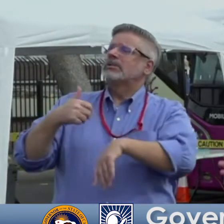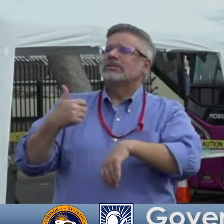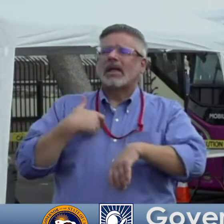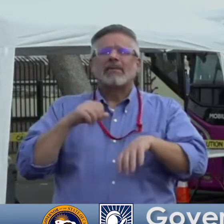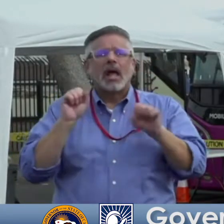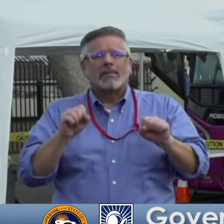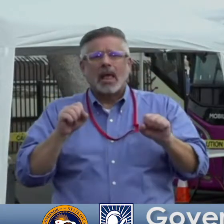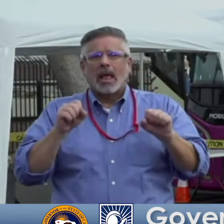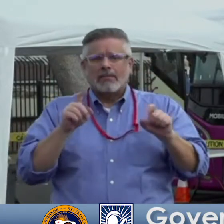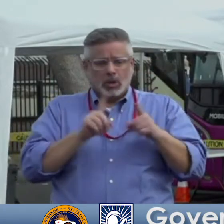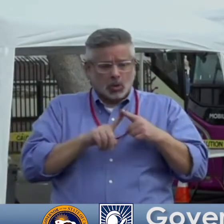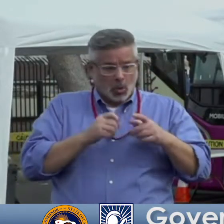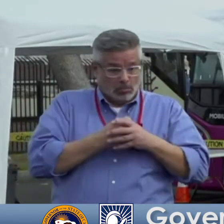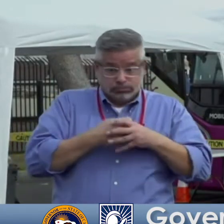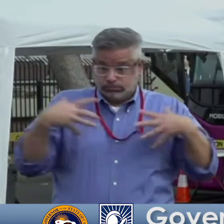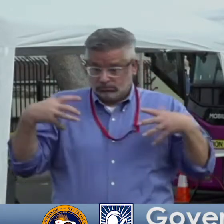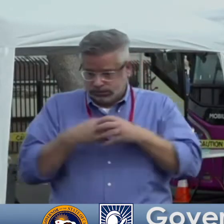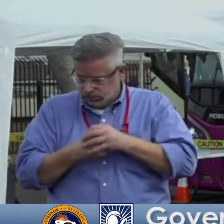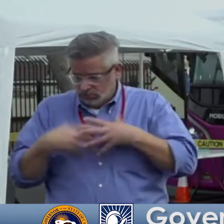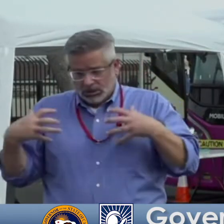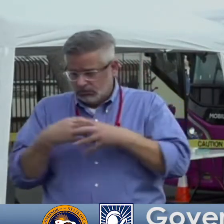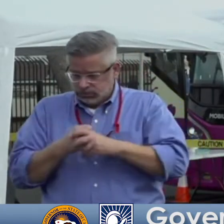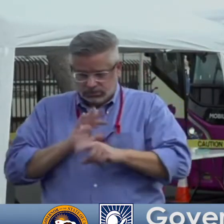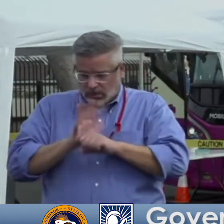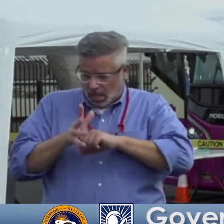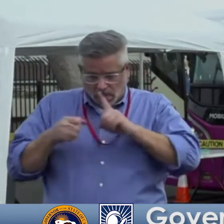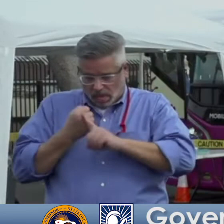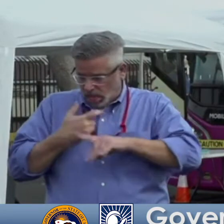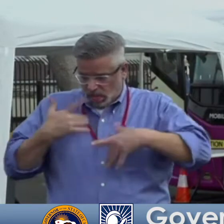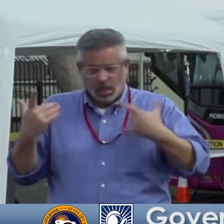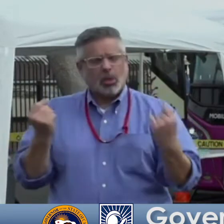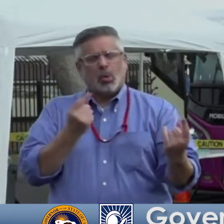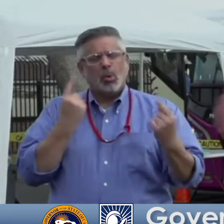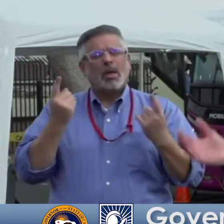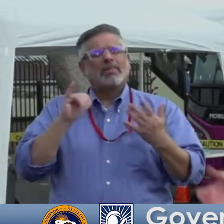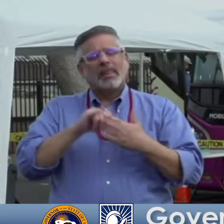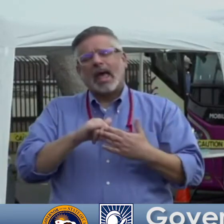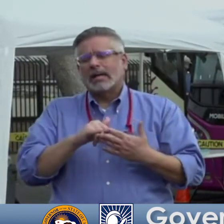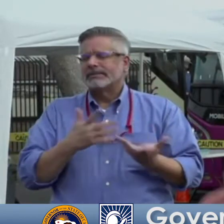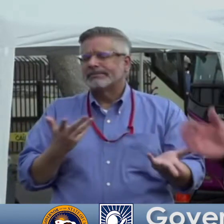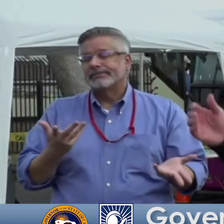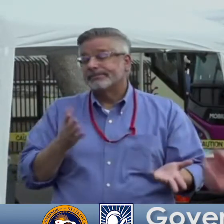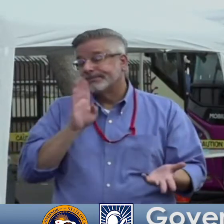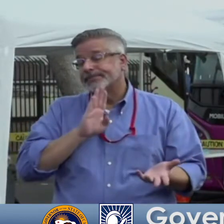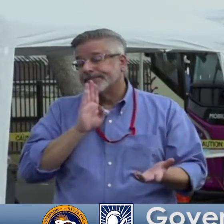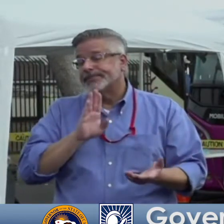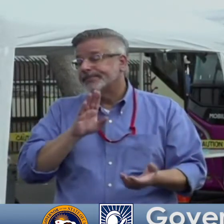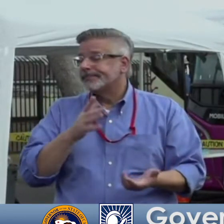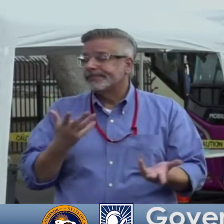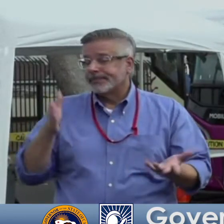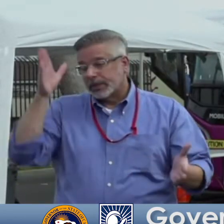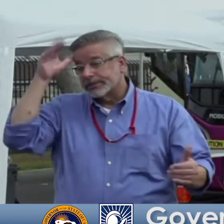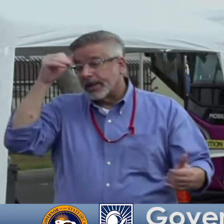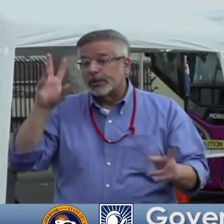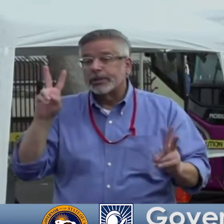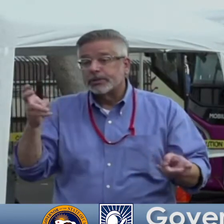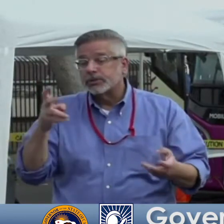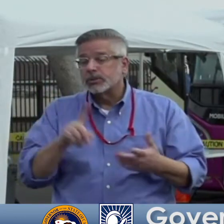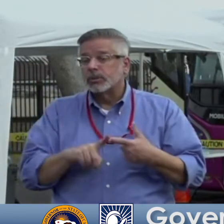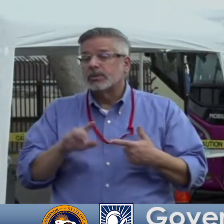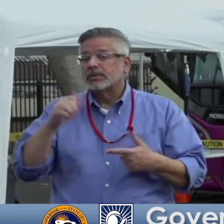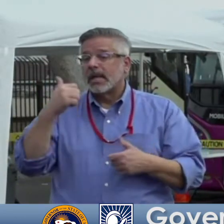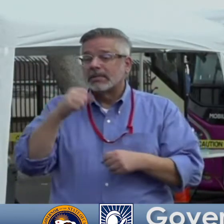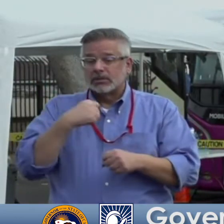capacity to flex and surge in real time. And that is going to be a stubborn and challenging issue, as it's been for decades. It's one of the reasons